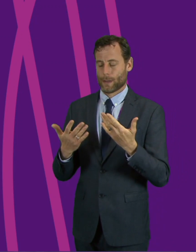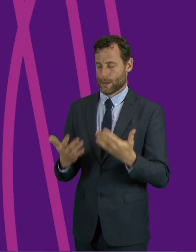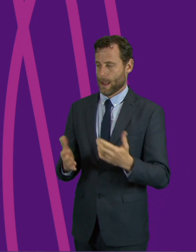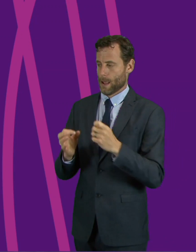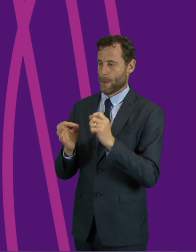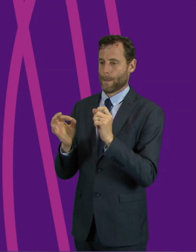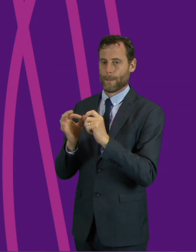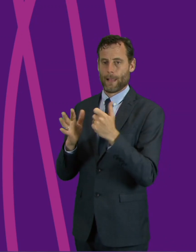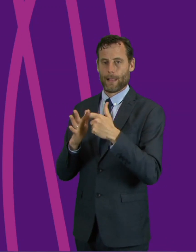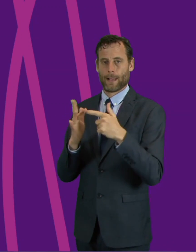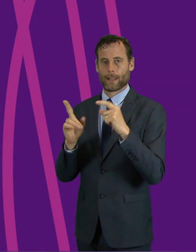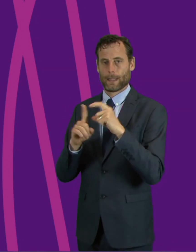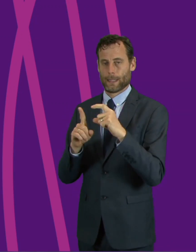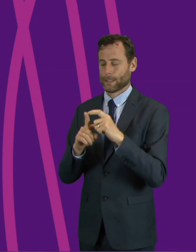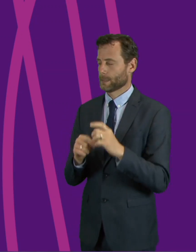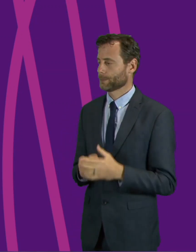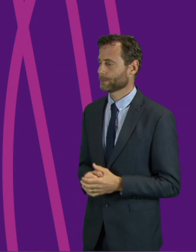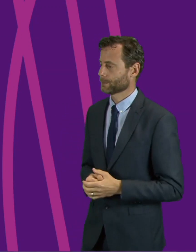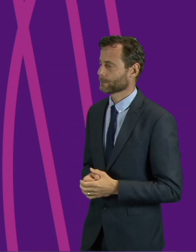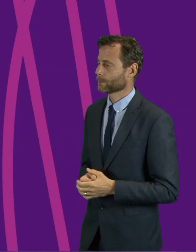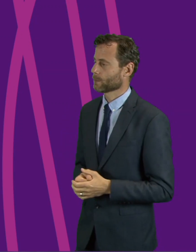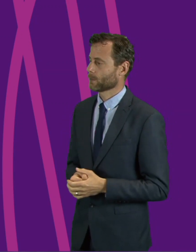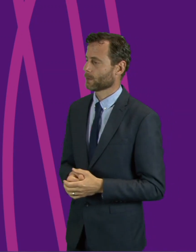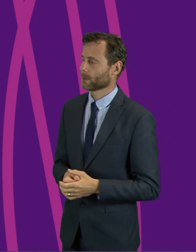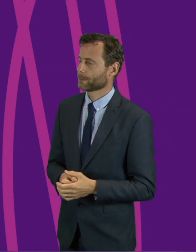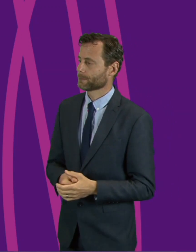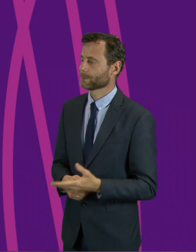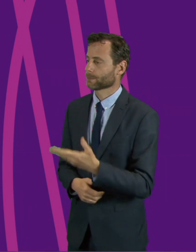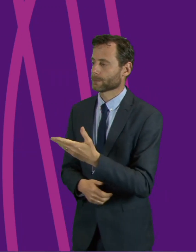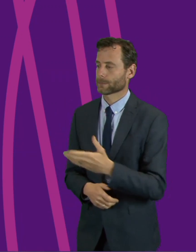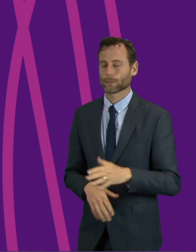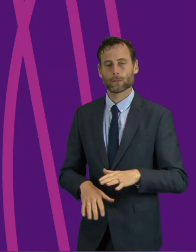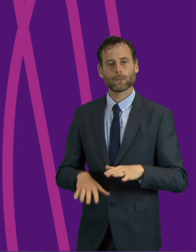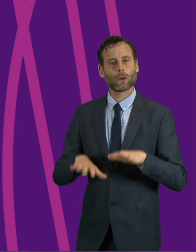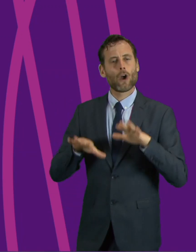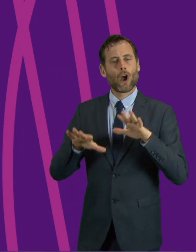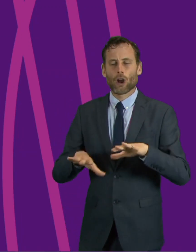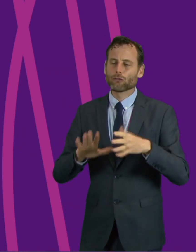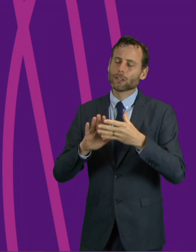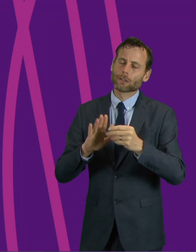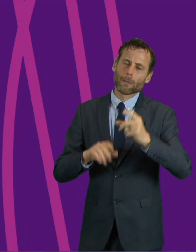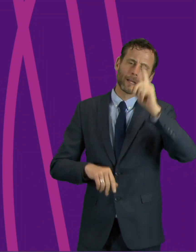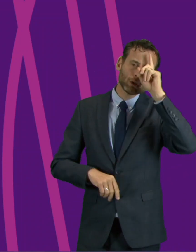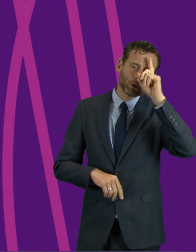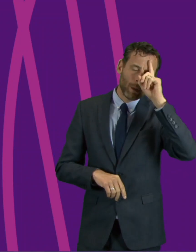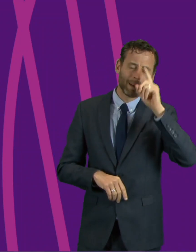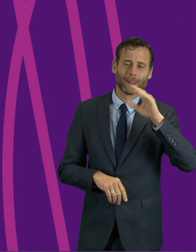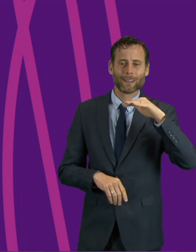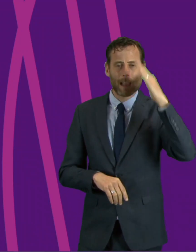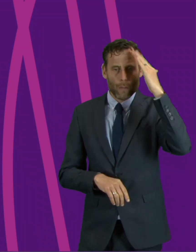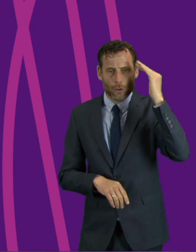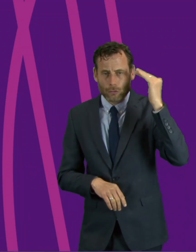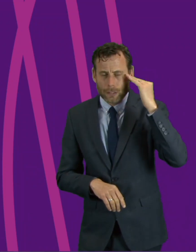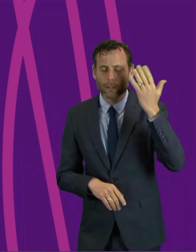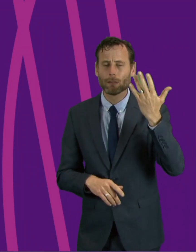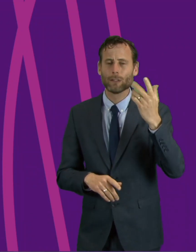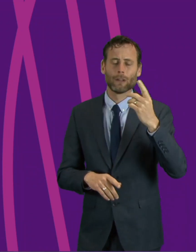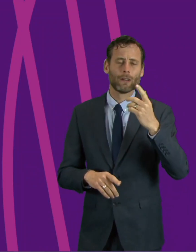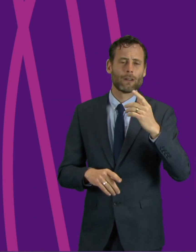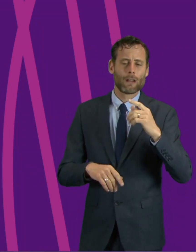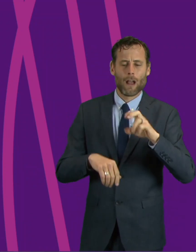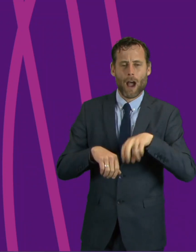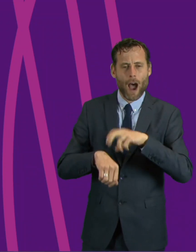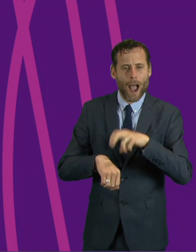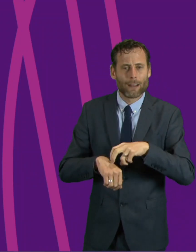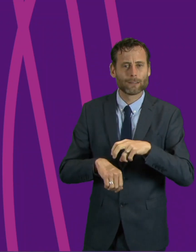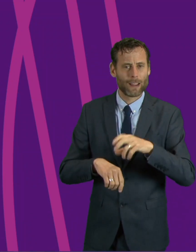Kidd. Thank you, Presiding Officer. First Minister, countries including Germany, South Korea, New Zealand and Ireland have introduced tighter health